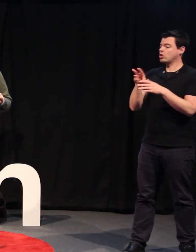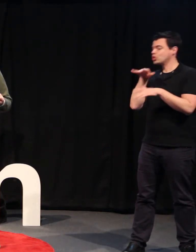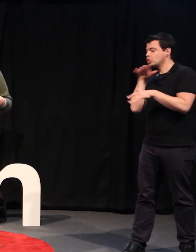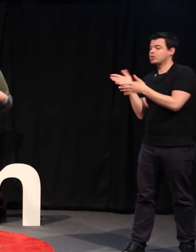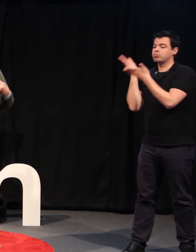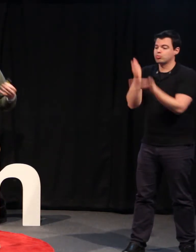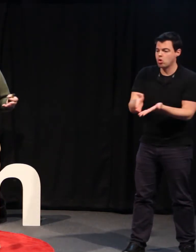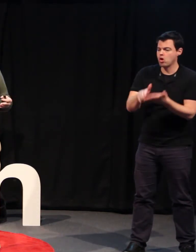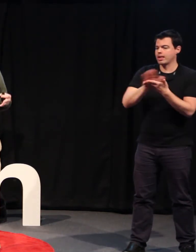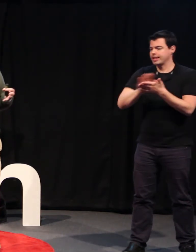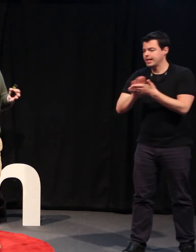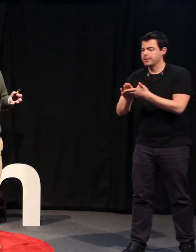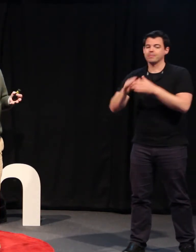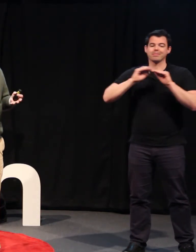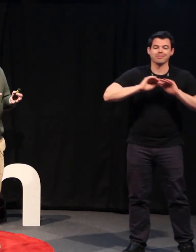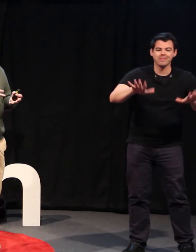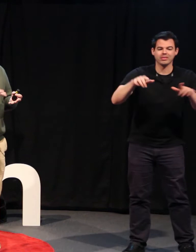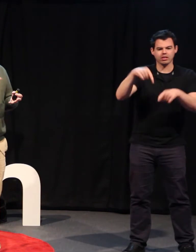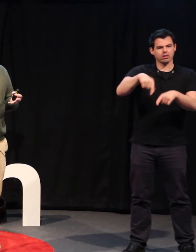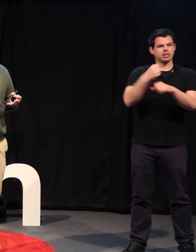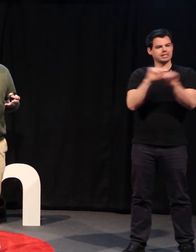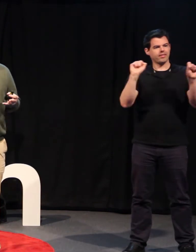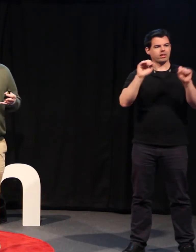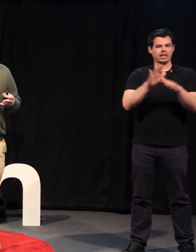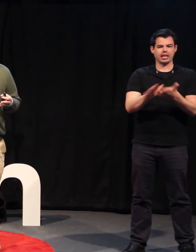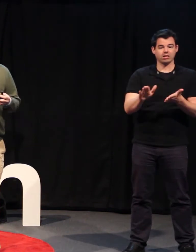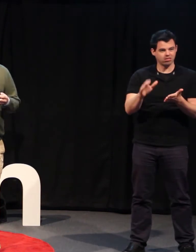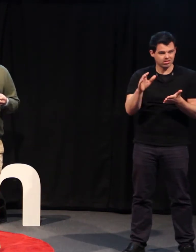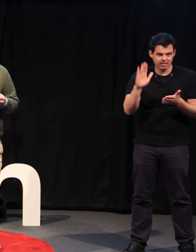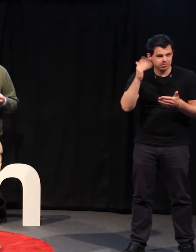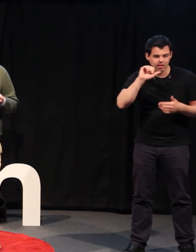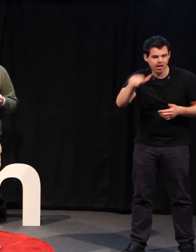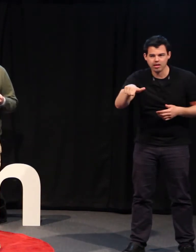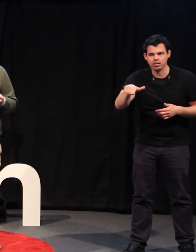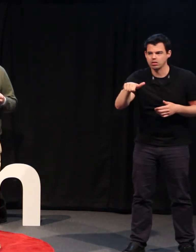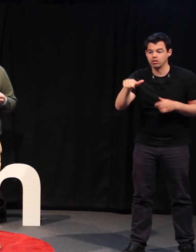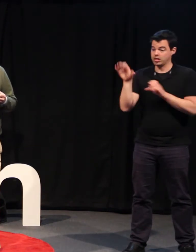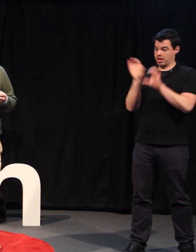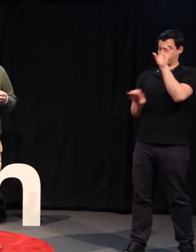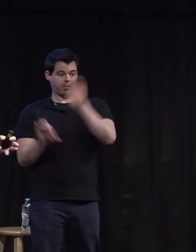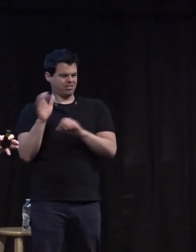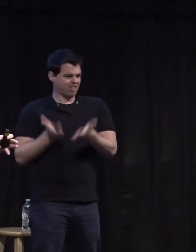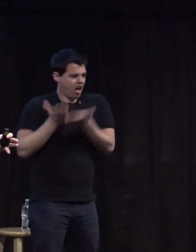endocrine problems, problems with the way hormones are used in the bodies of these fish.